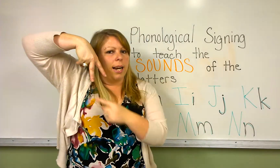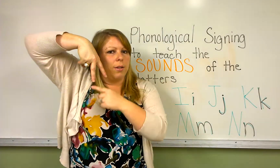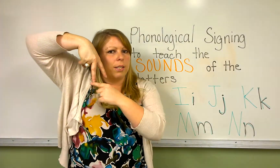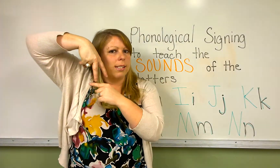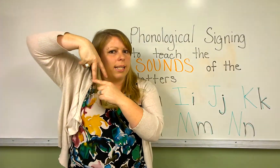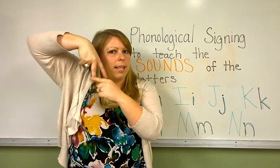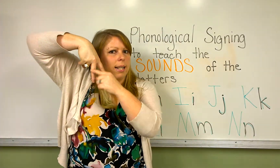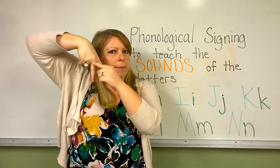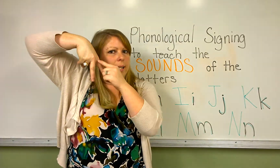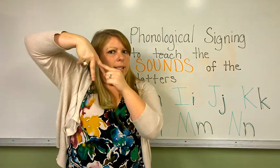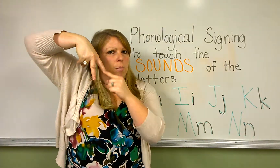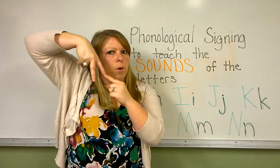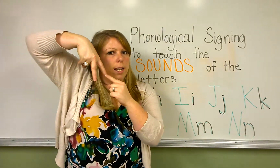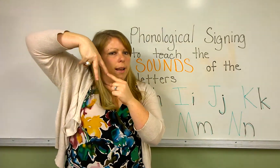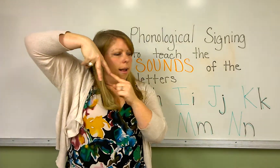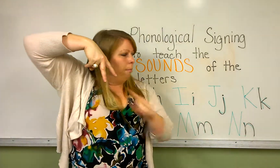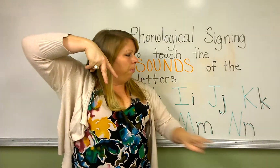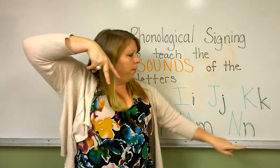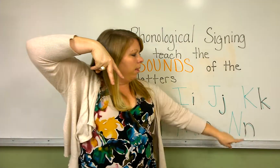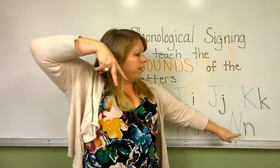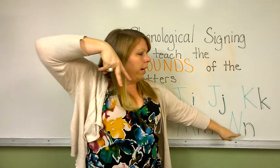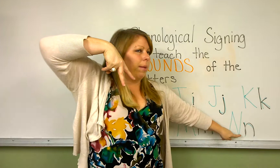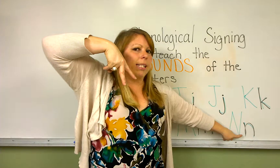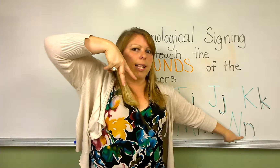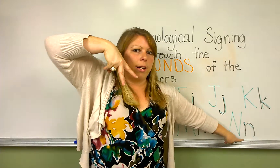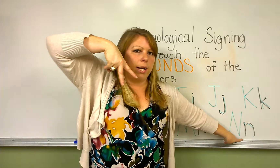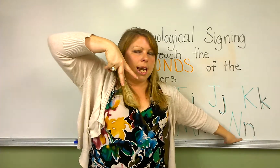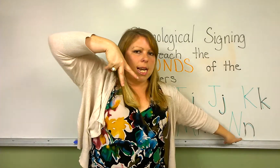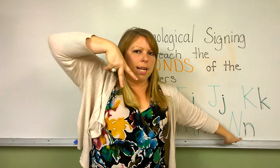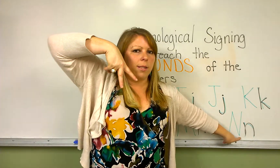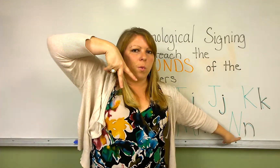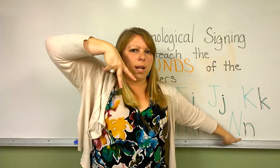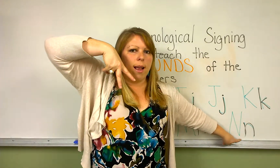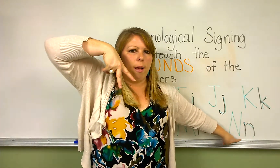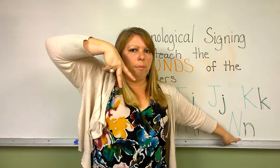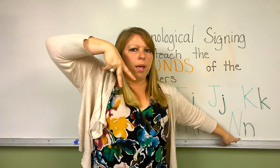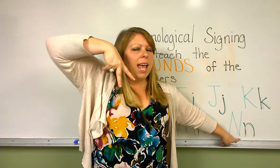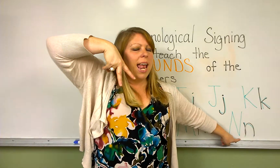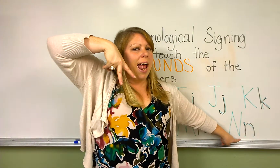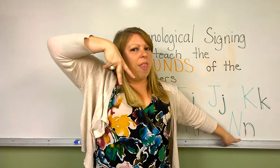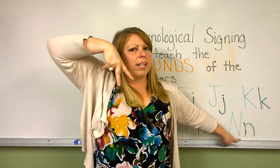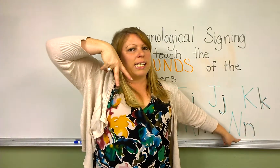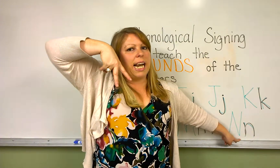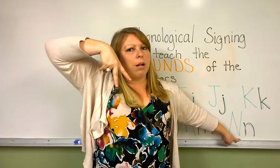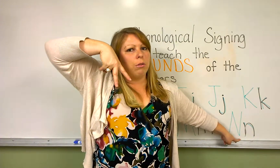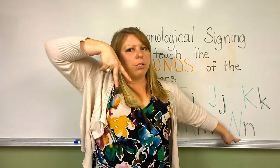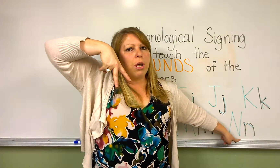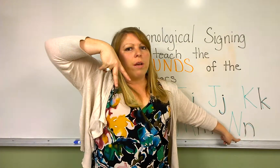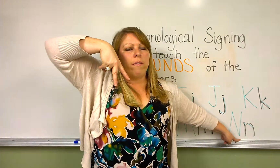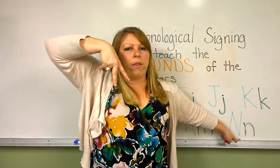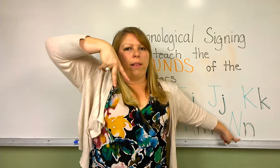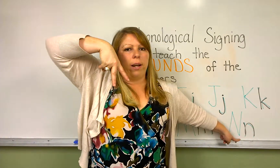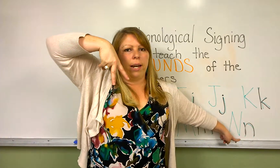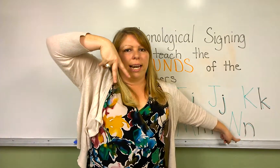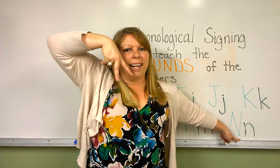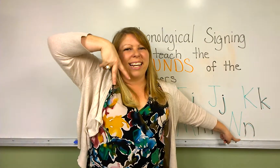you can see that it makes the one hump, the same as the letter N has one hump. And the sound for the letter N